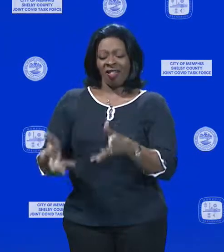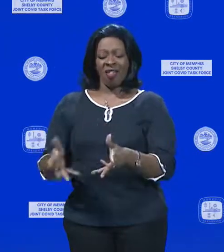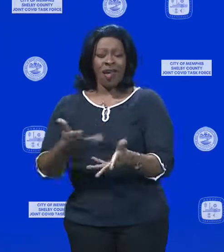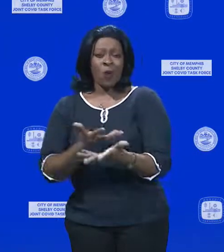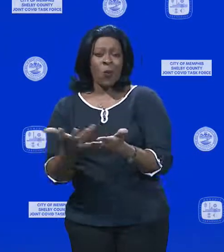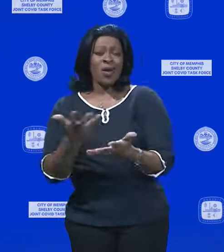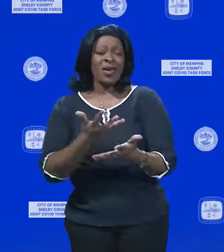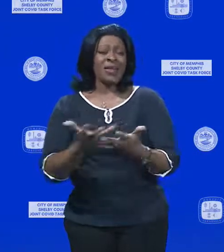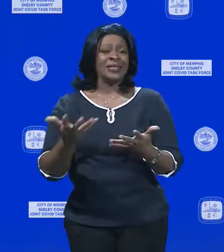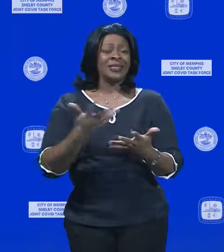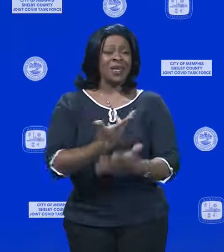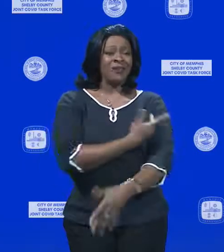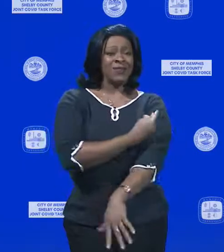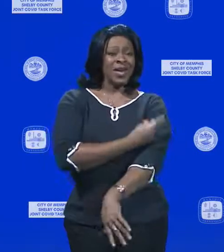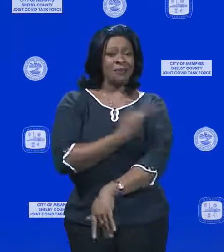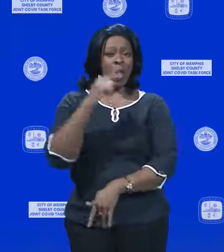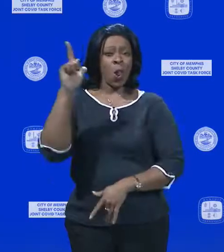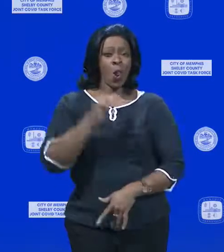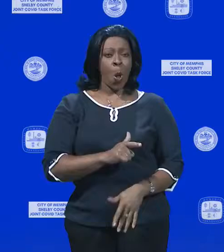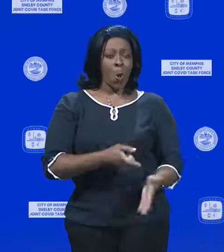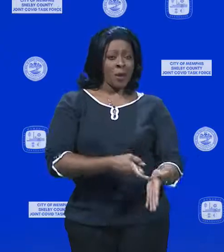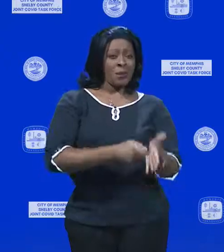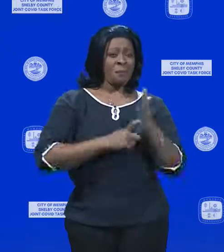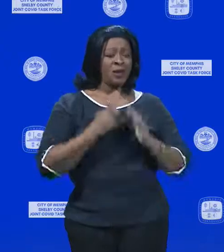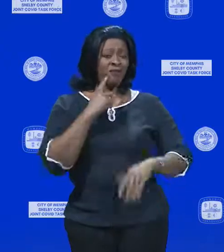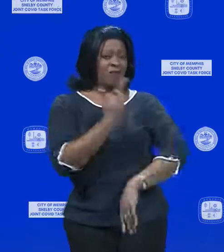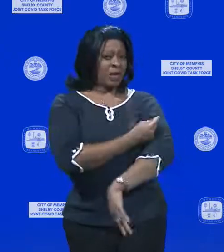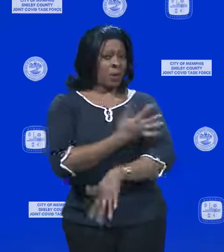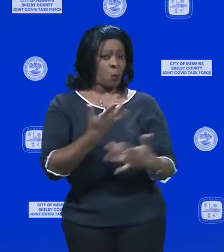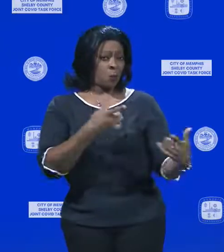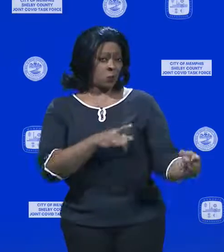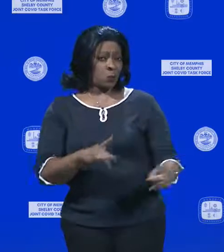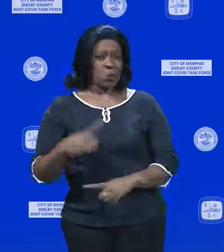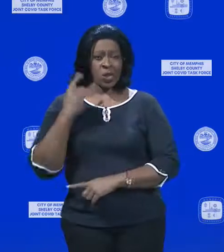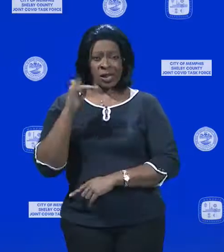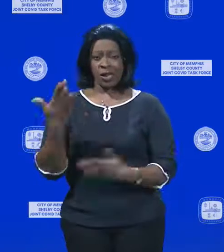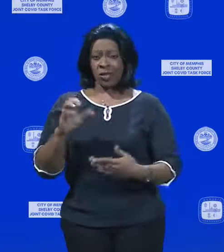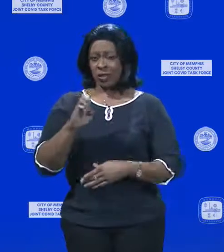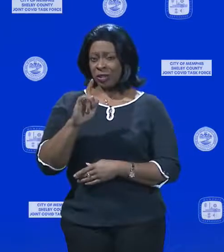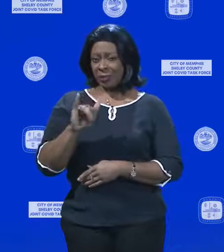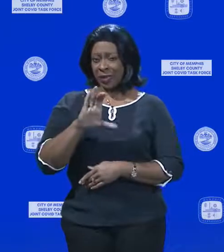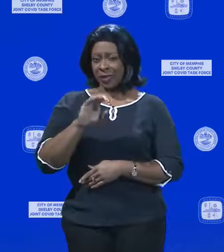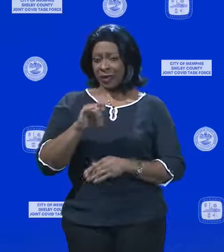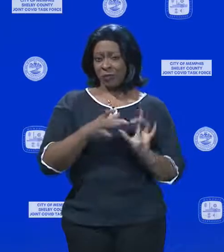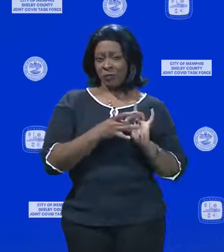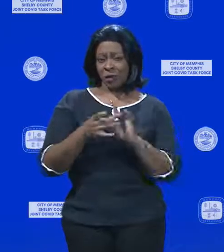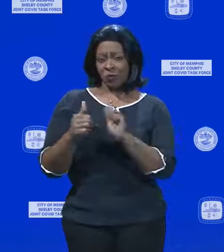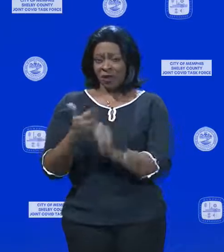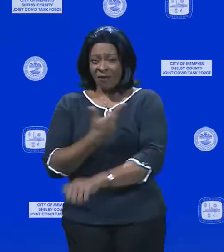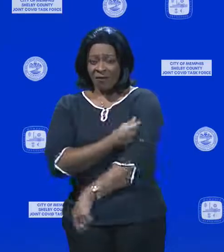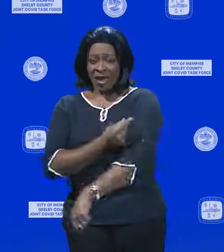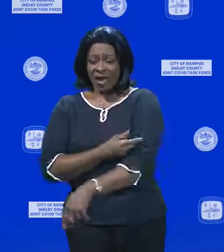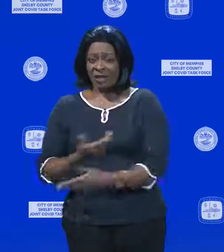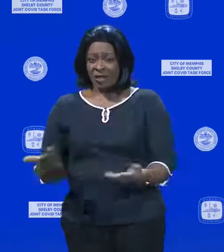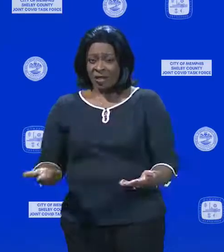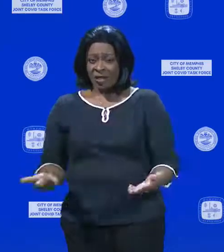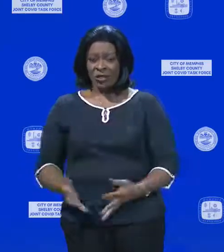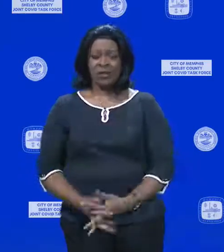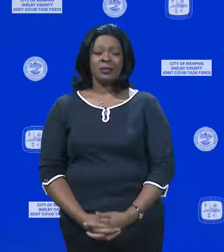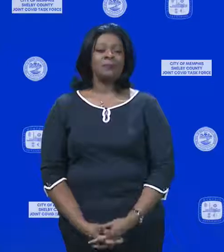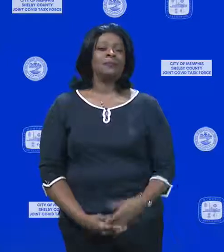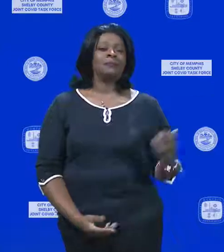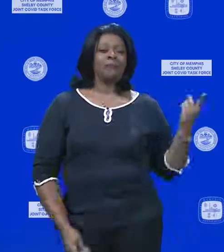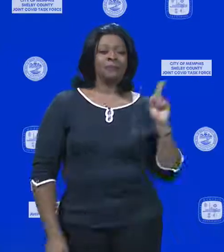low demand for vaccine shots. What is going on here in Shelby County related to that? I'll invite Doug to address that. Thank